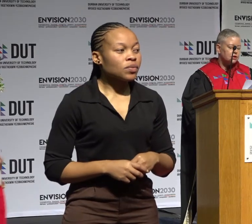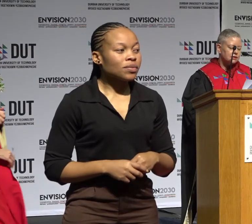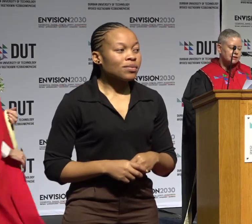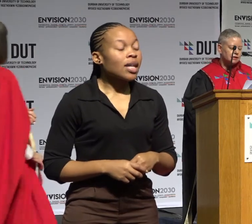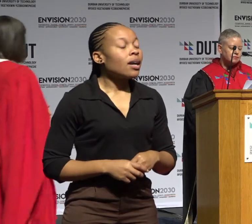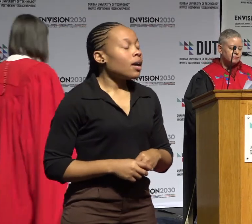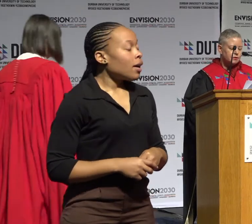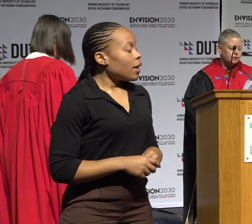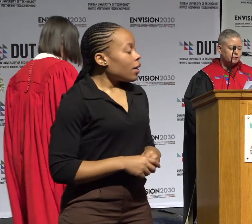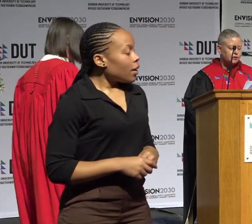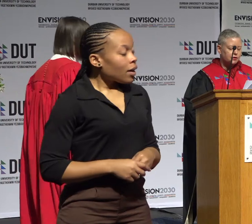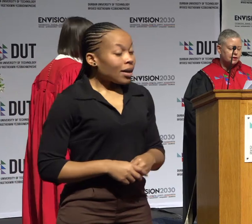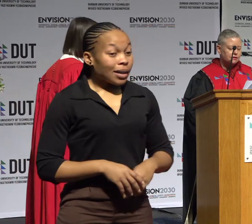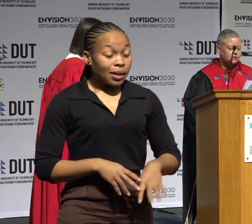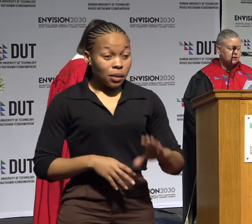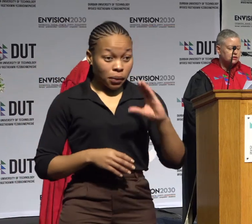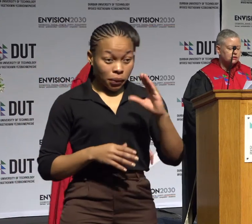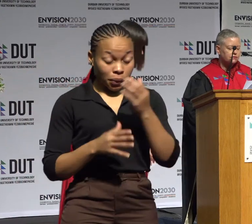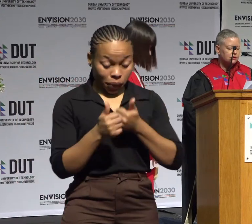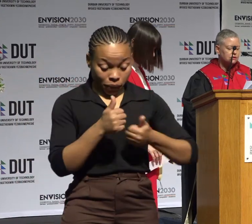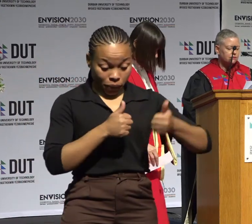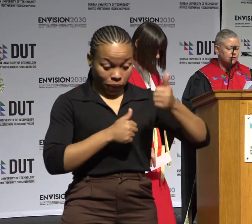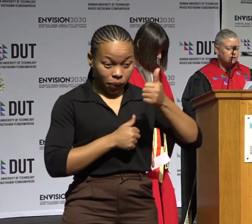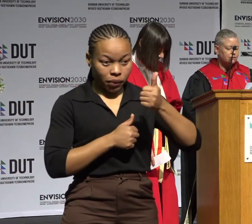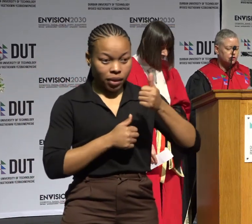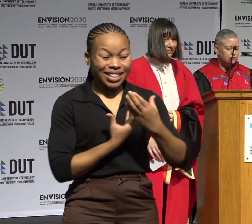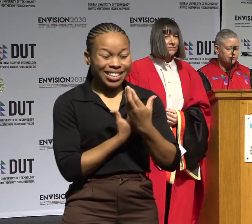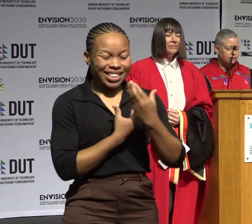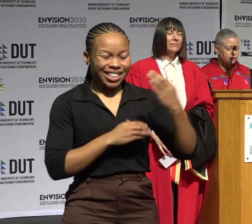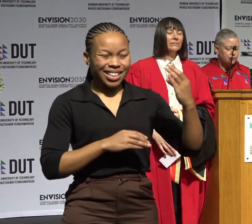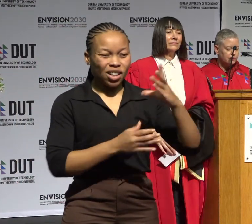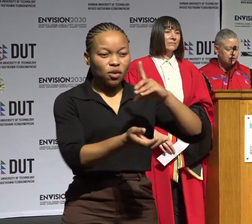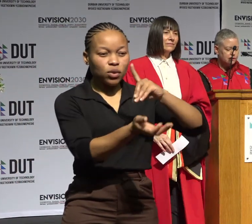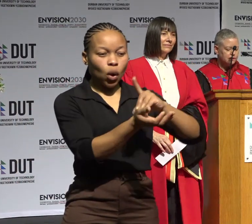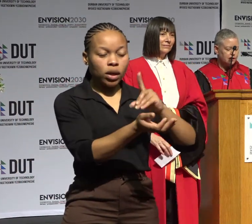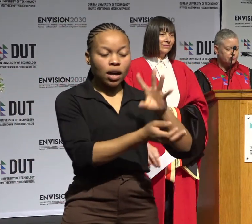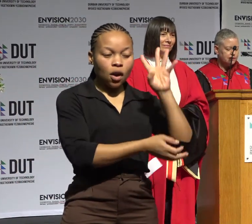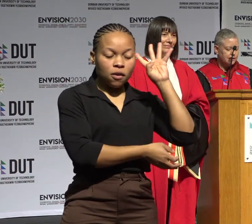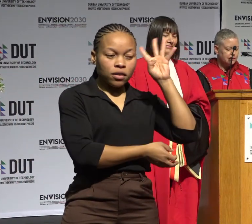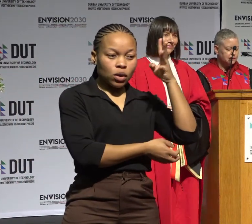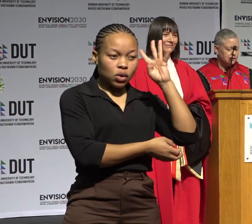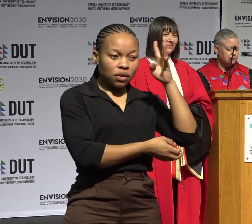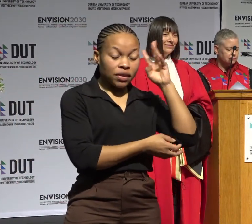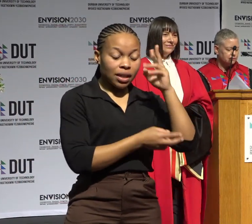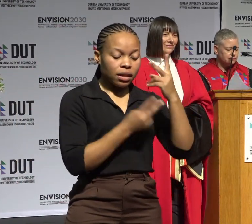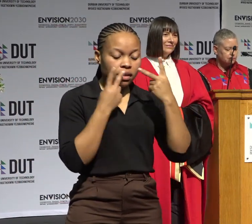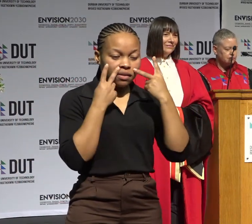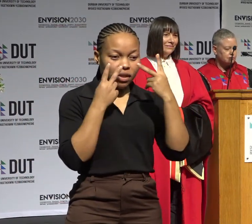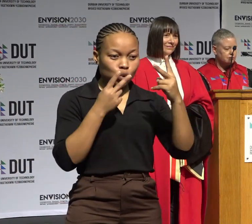Madam Chancellor, for the degree of Doctor of Philosophy in Visual and Performing Arts, I present